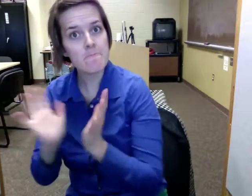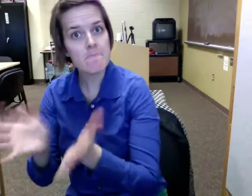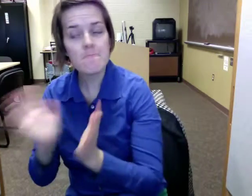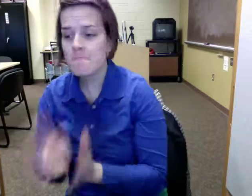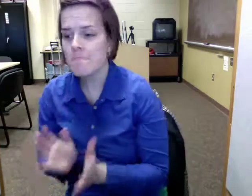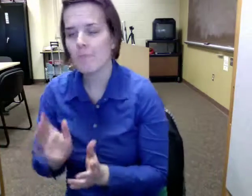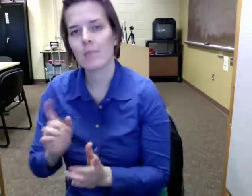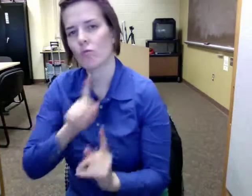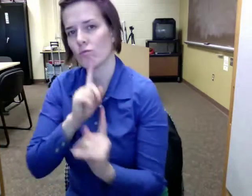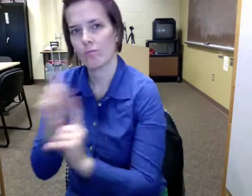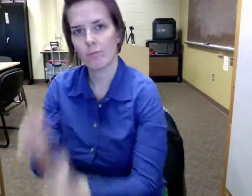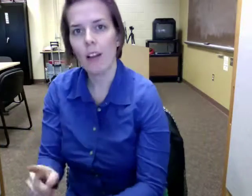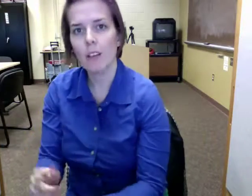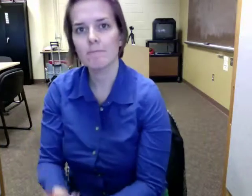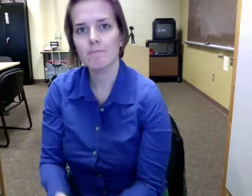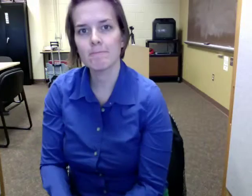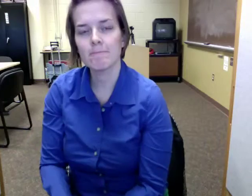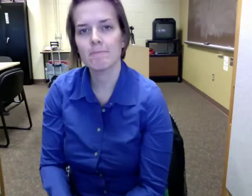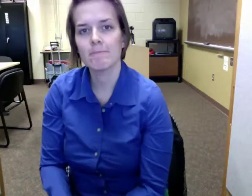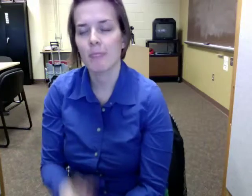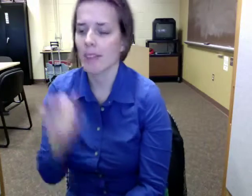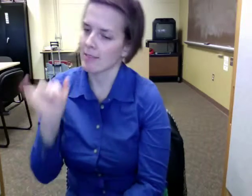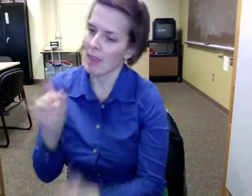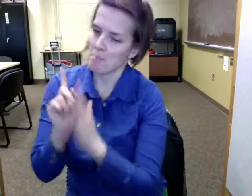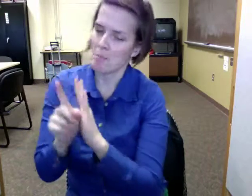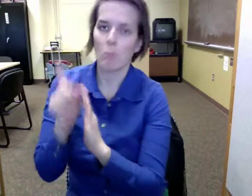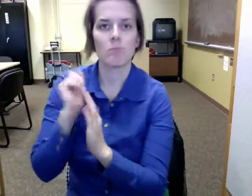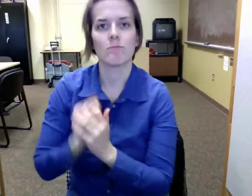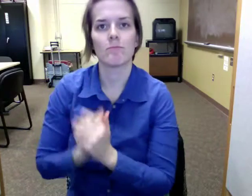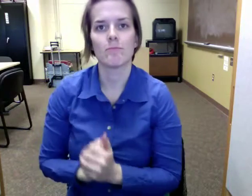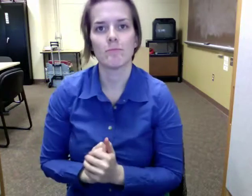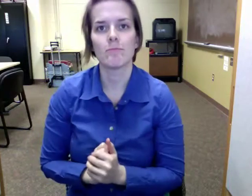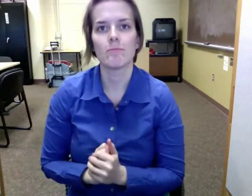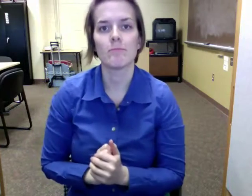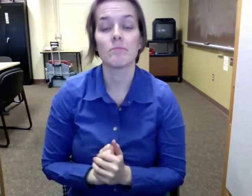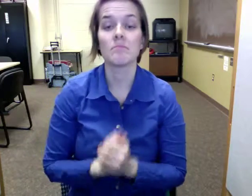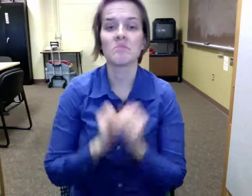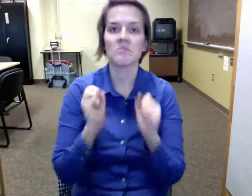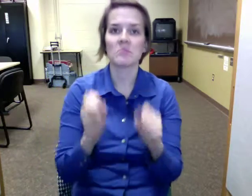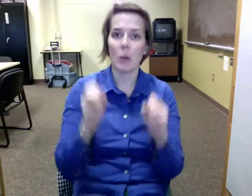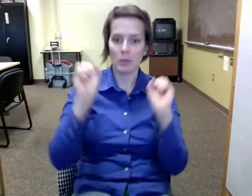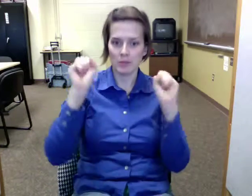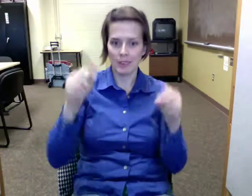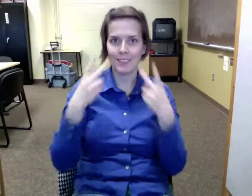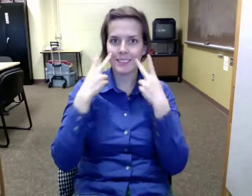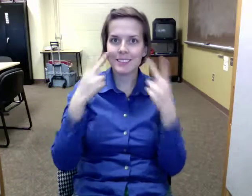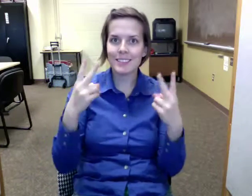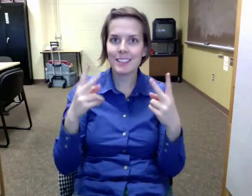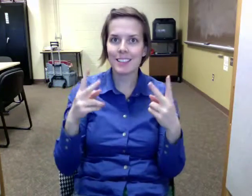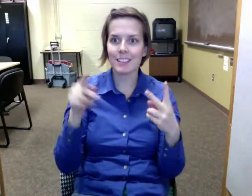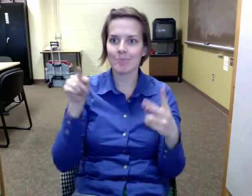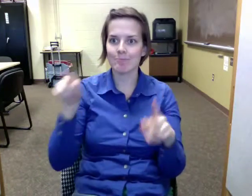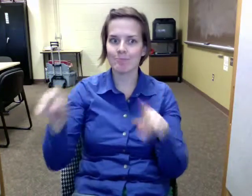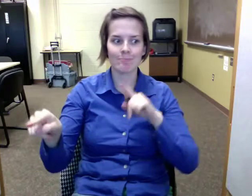react right at the moment. So as you can see, Listening to a lecture is